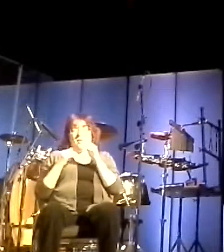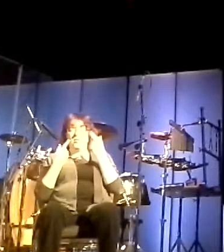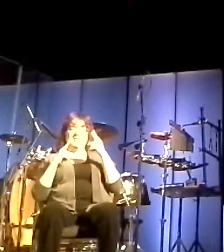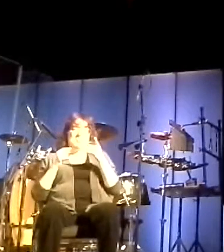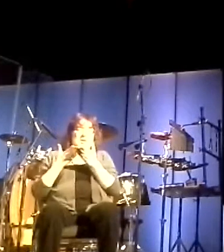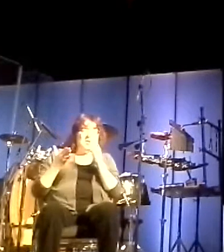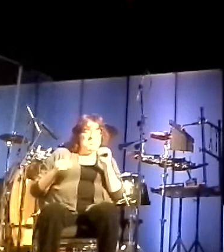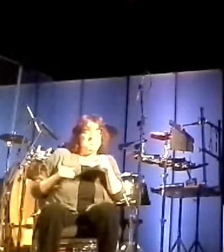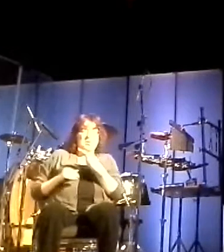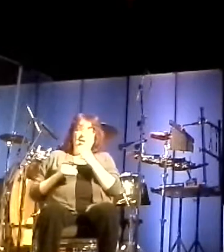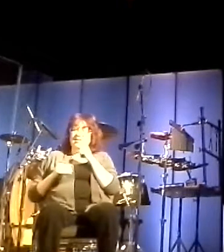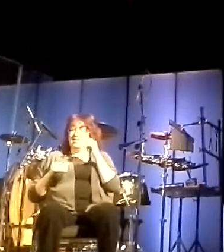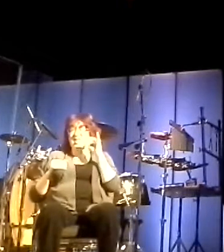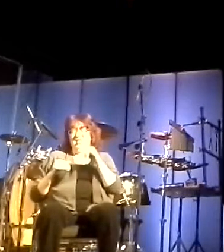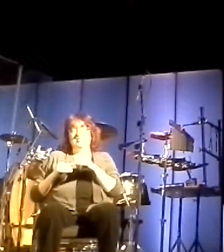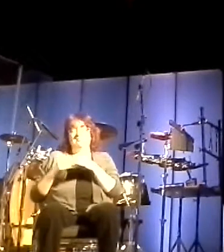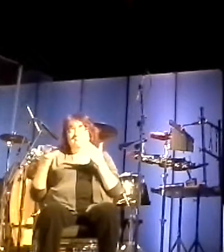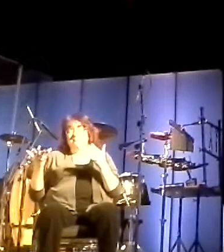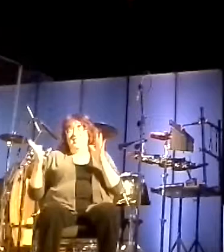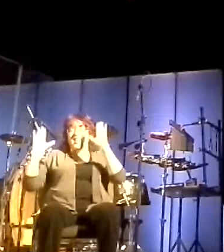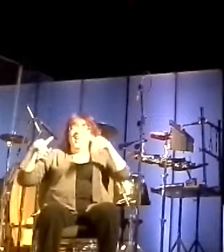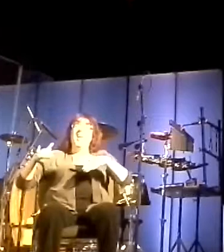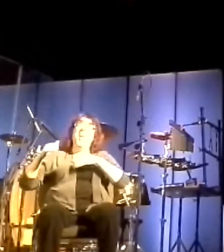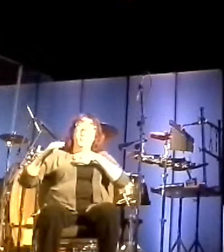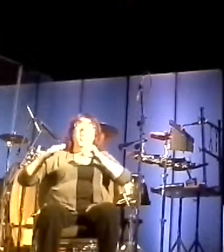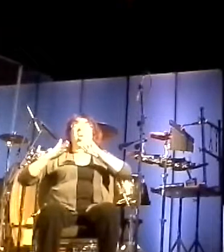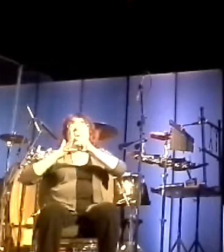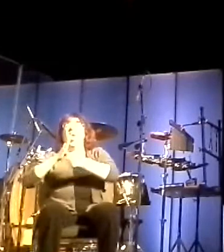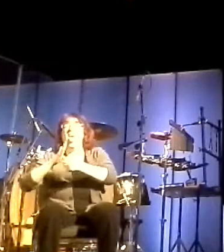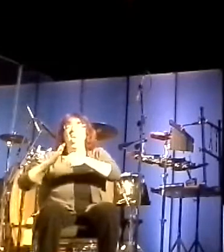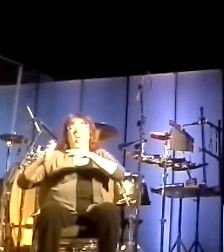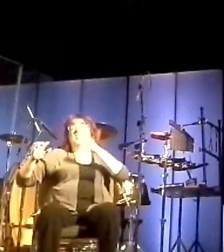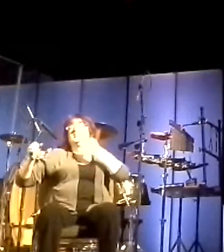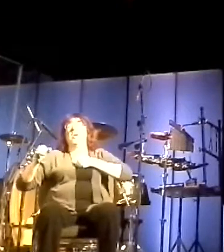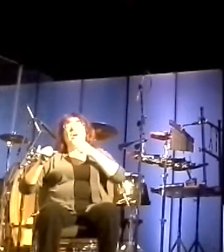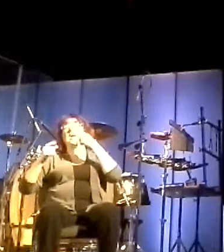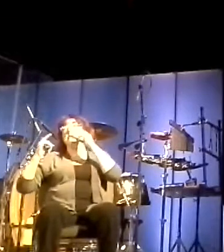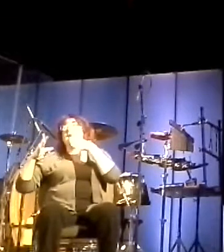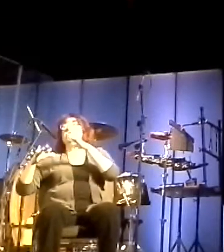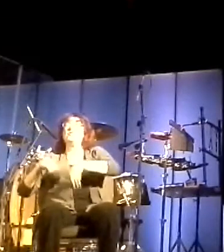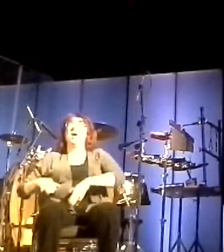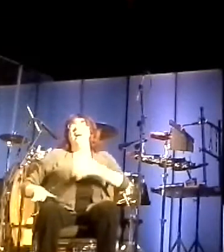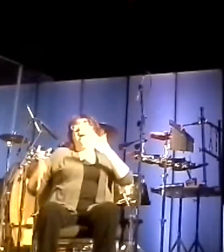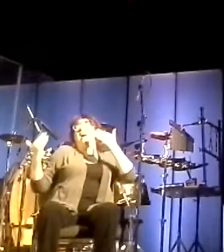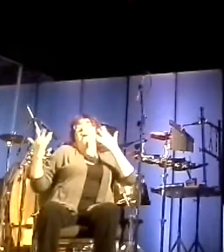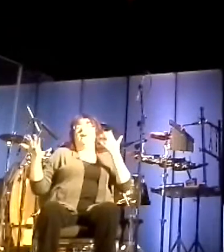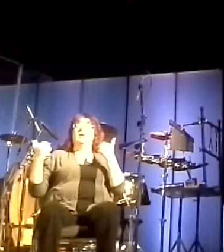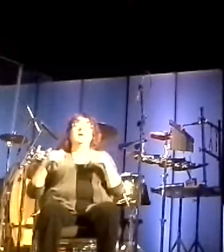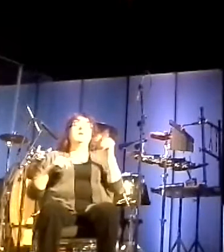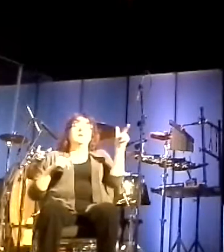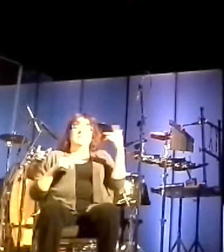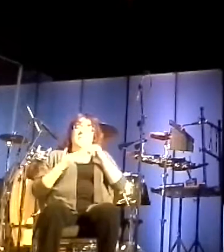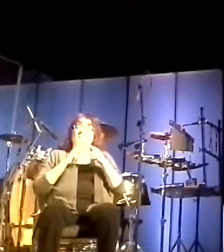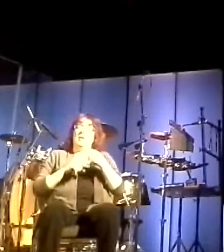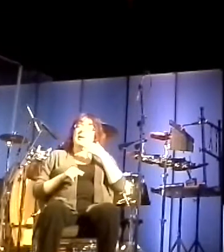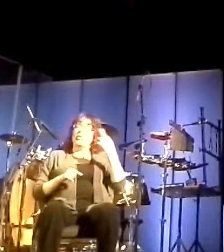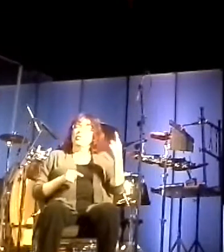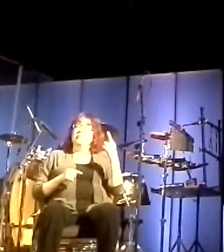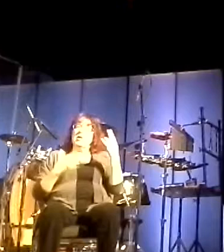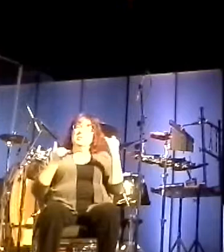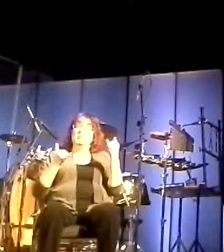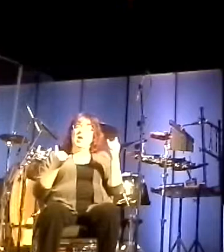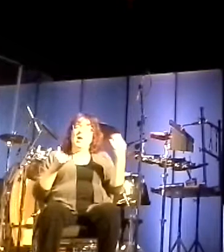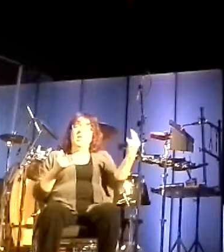what's happening here now, because that's just going to be, you know, like, hey, rub it in a little bit. Sorry, things are tough for you right now. And my friend looked at me, my good friend